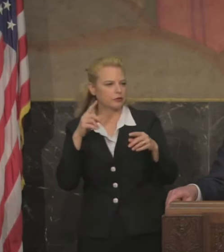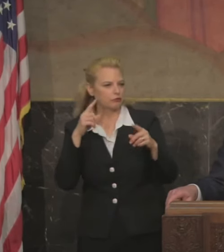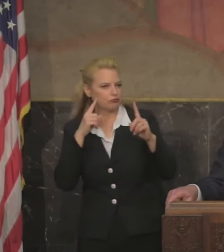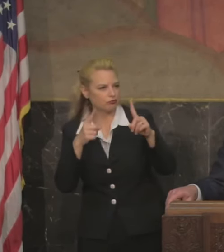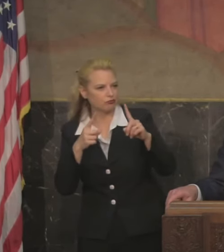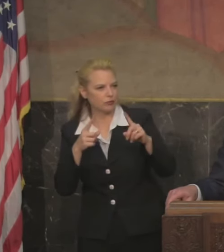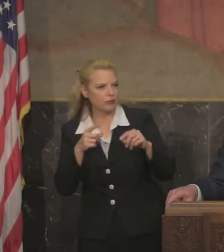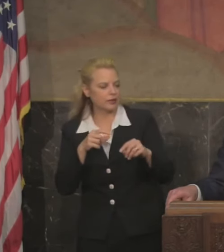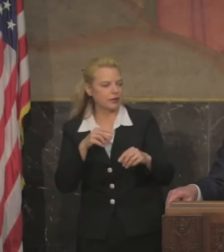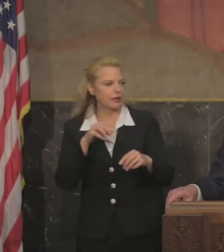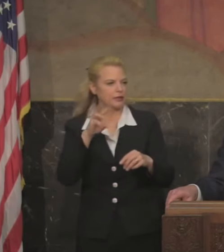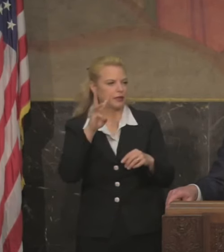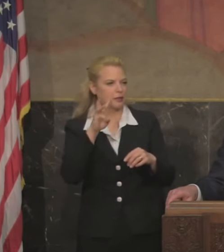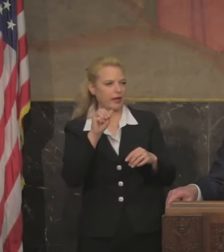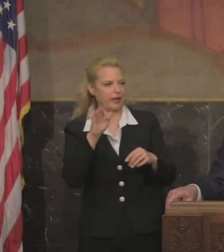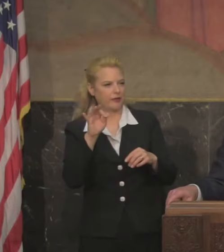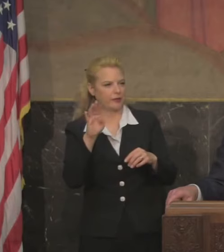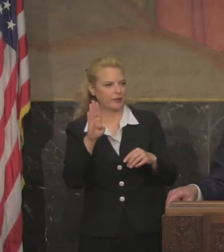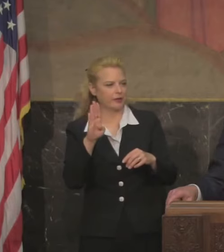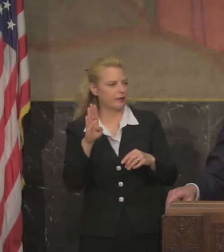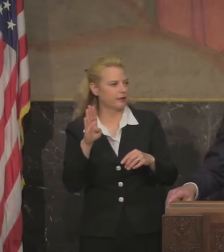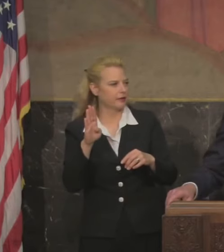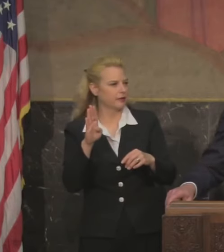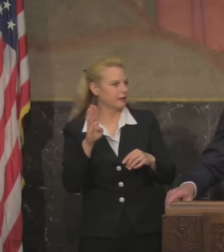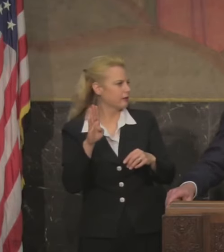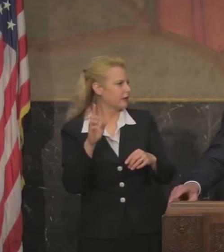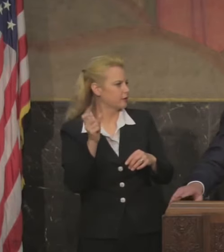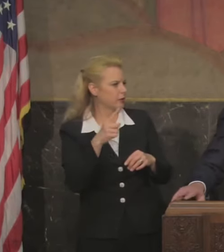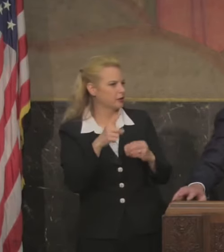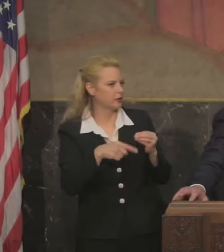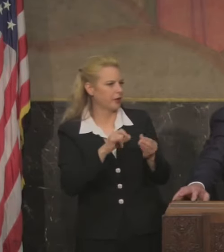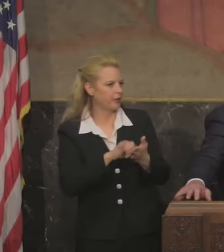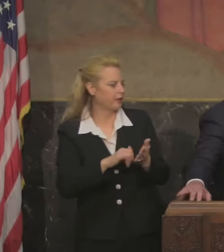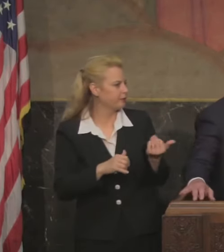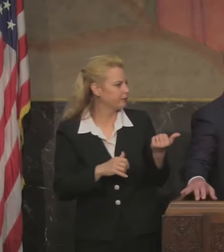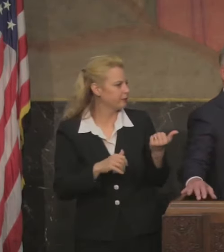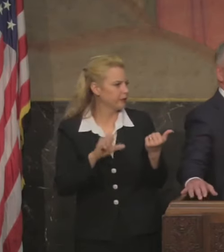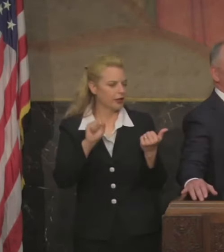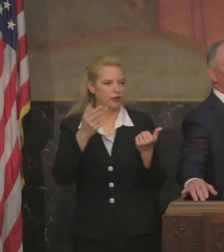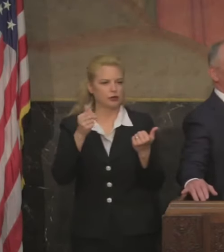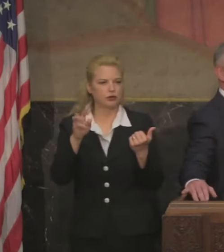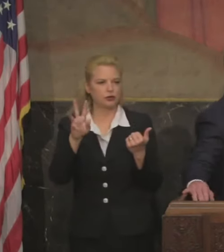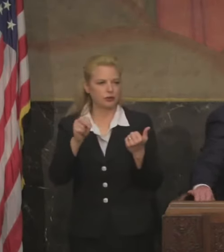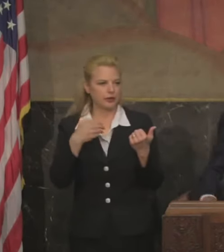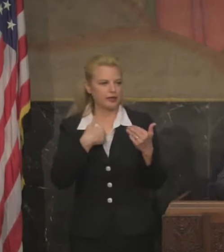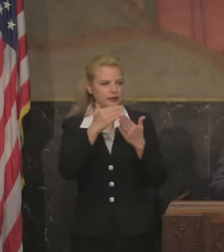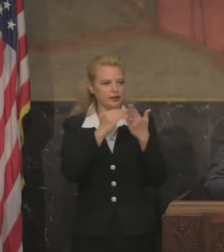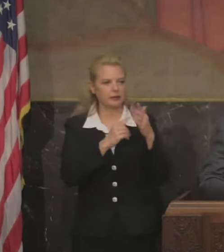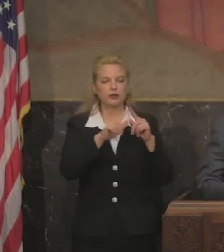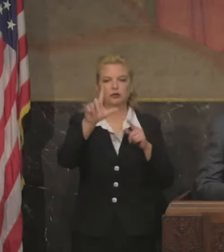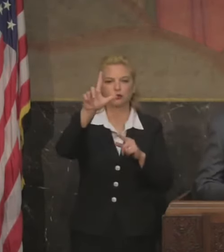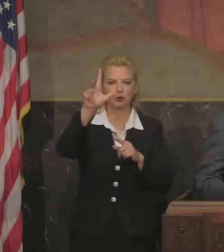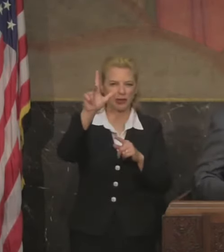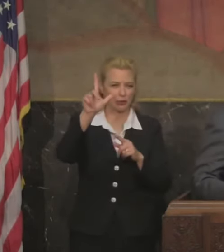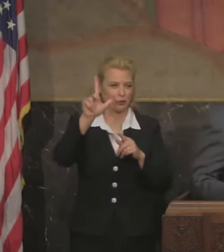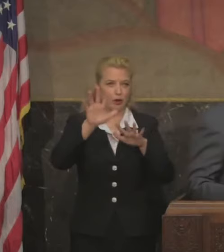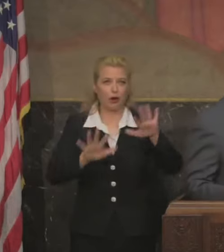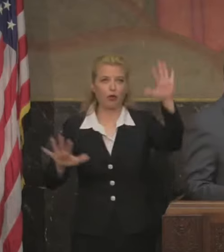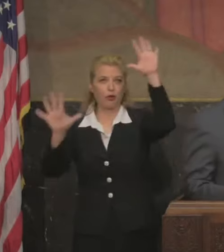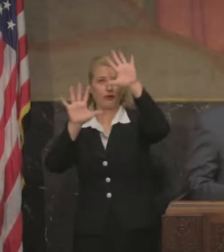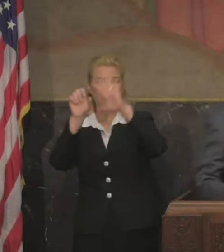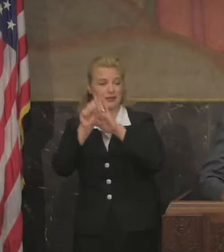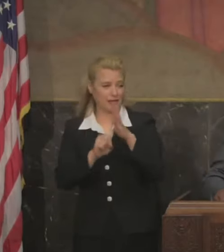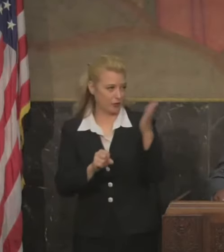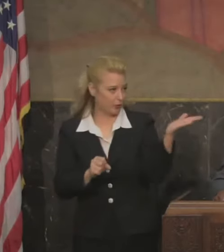In the announcement today? Yes. Well, Sean, you've got the list. But, I mean, there are 23 across the state.